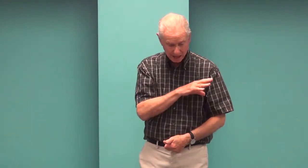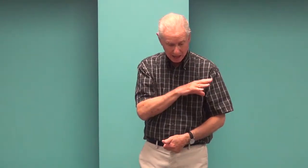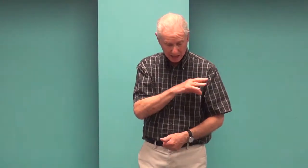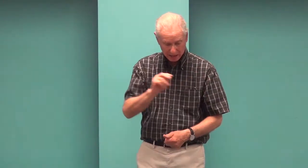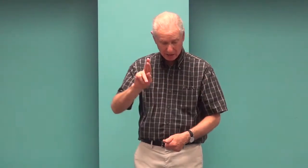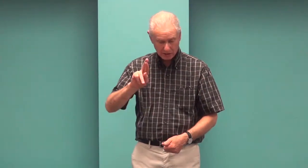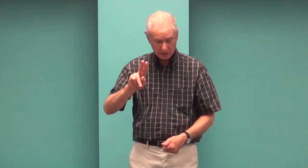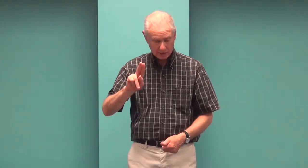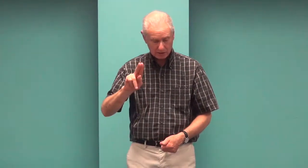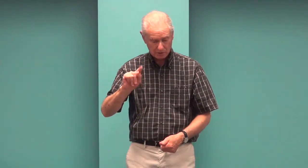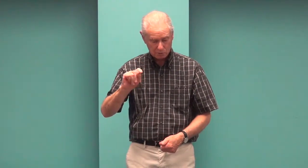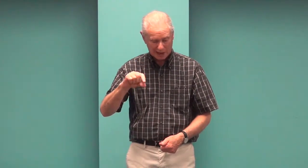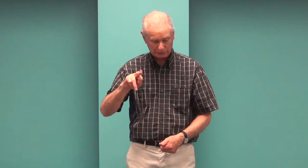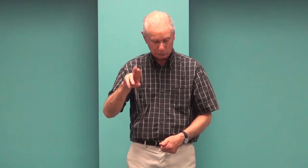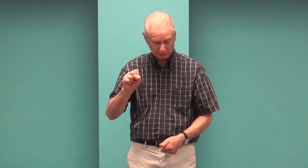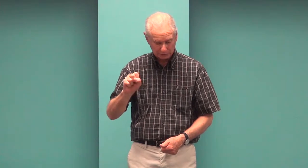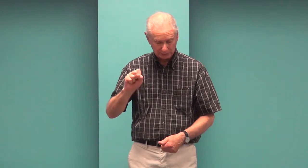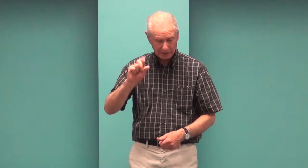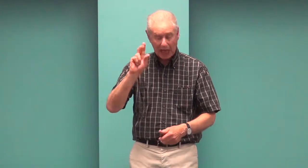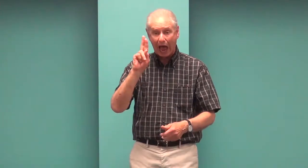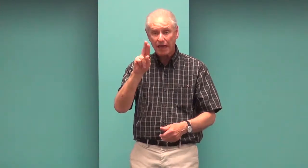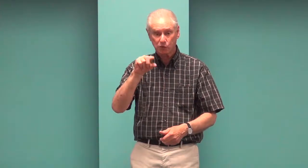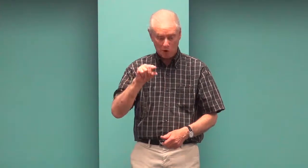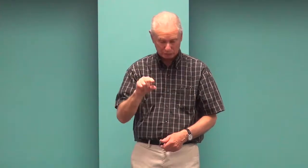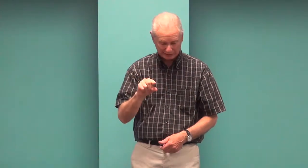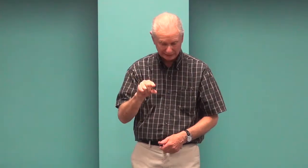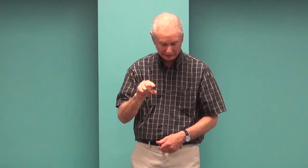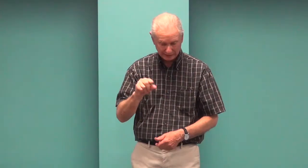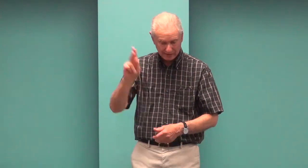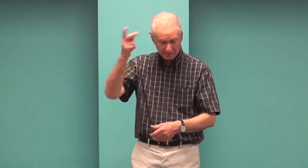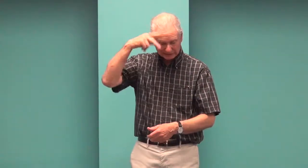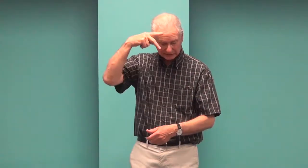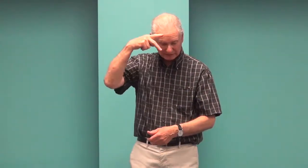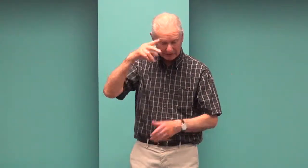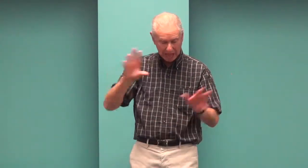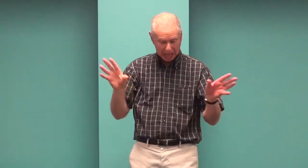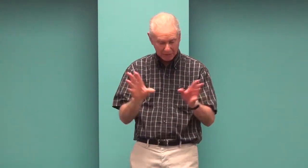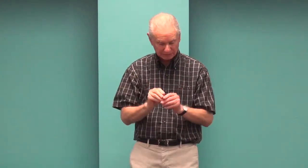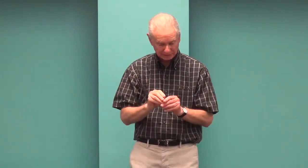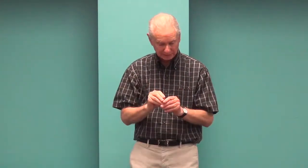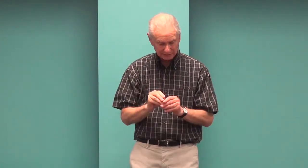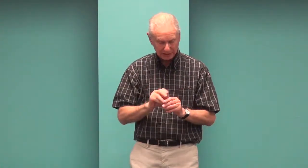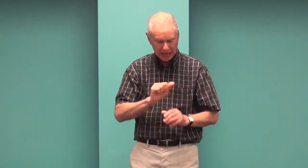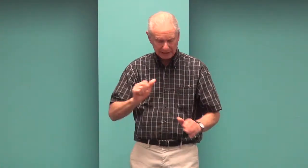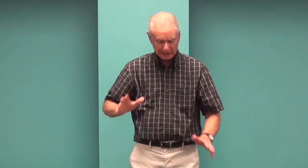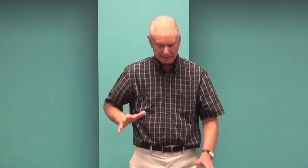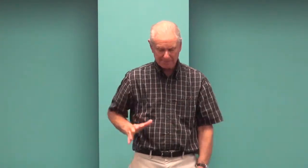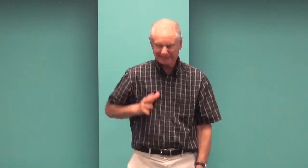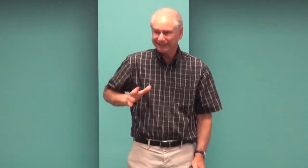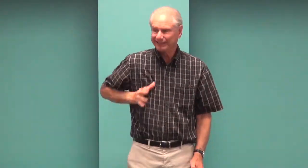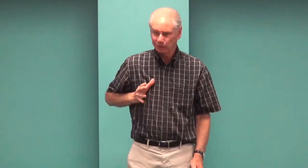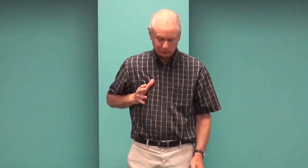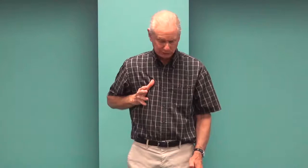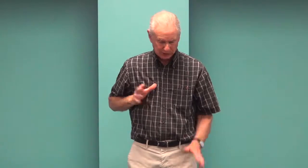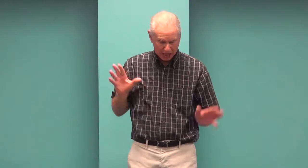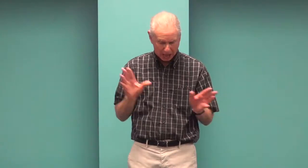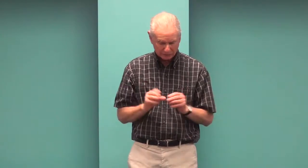The first one is at Princeton Rutgers Undergraduate Philosophy Conference, a